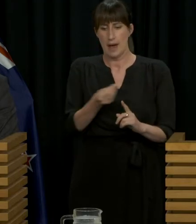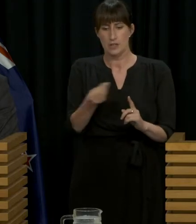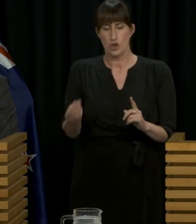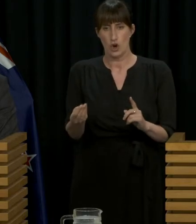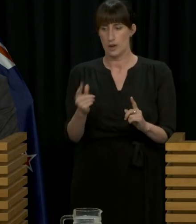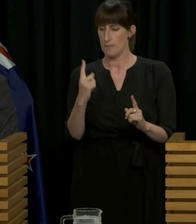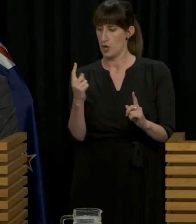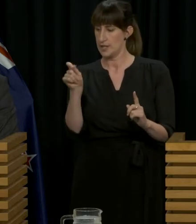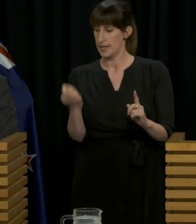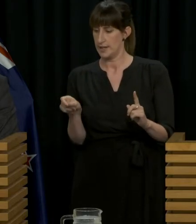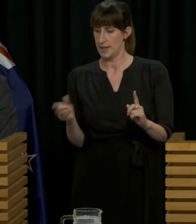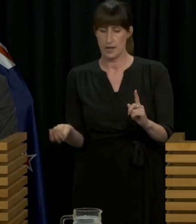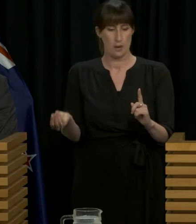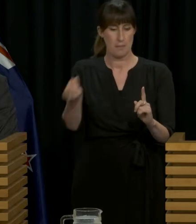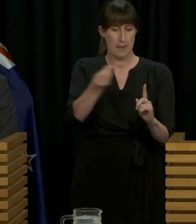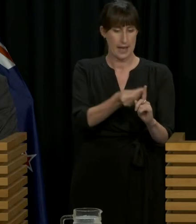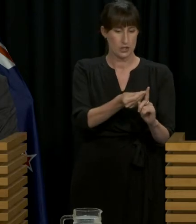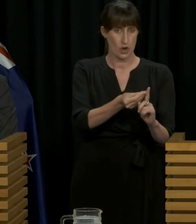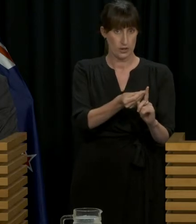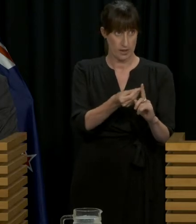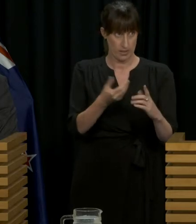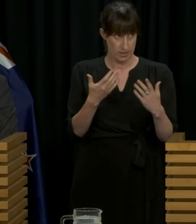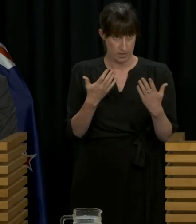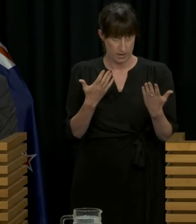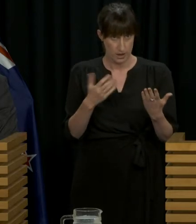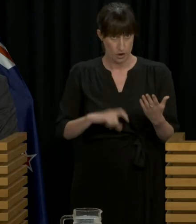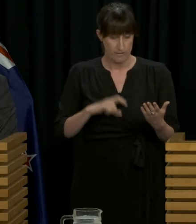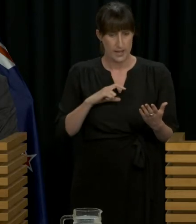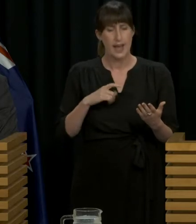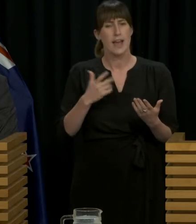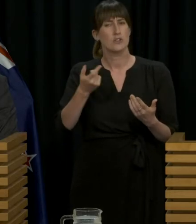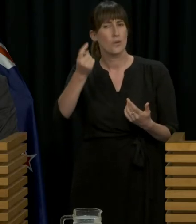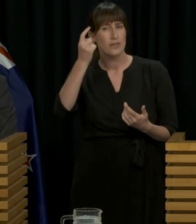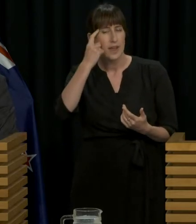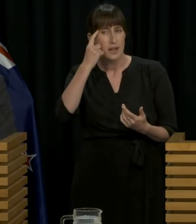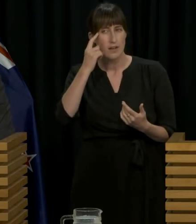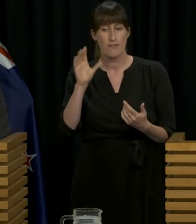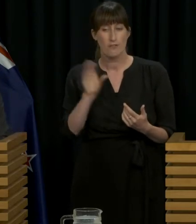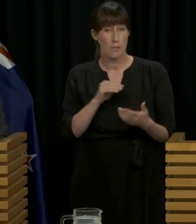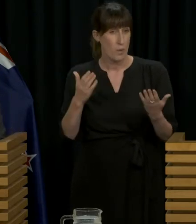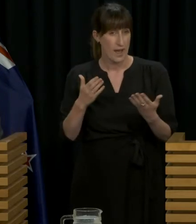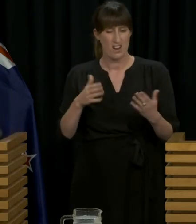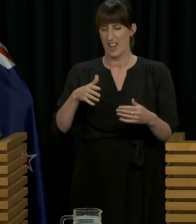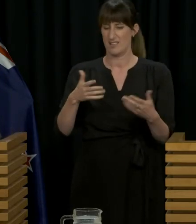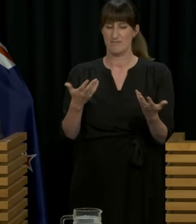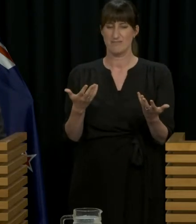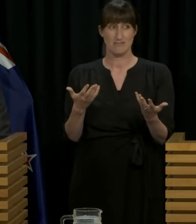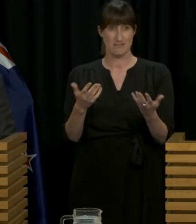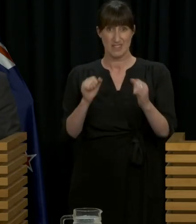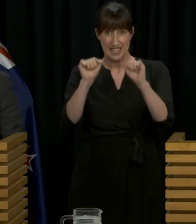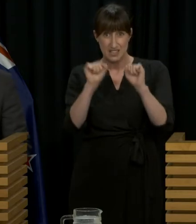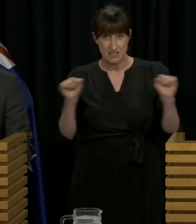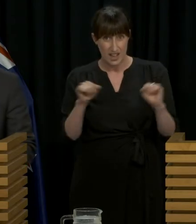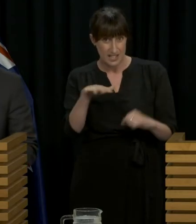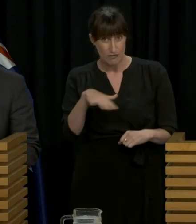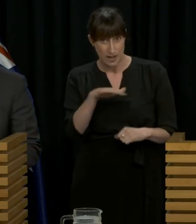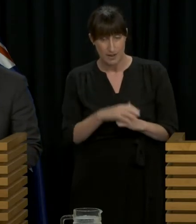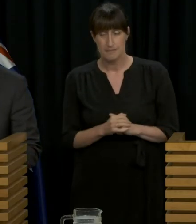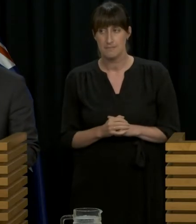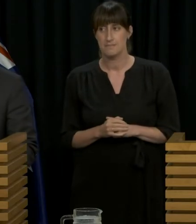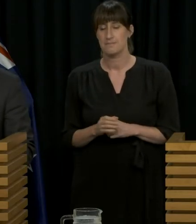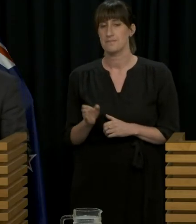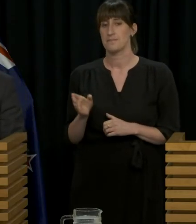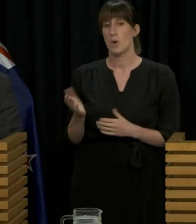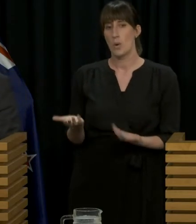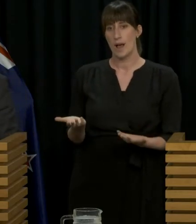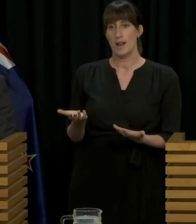the new cases? And if so, do you think it was in the exercise area? I'll ask the Director General to comment on that. In terms of the